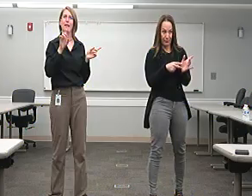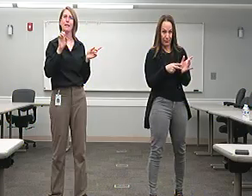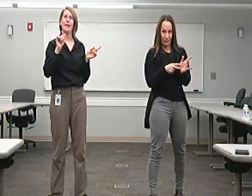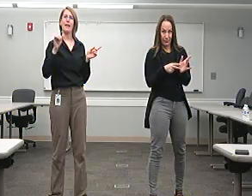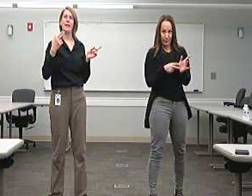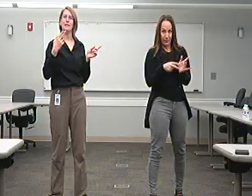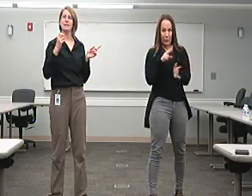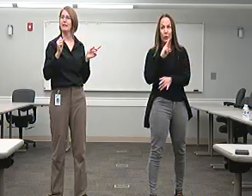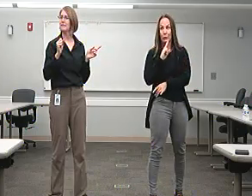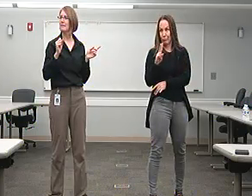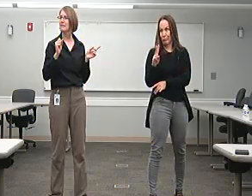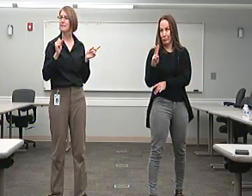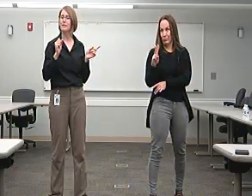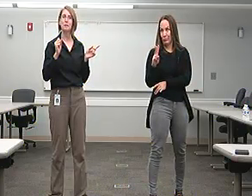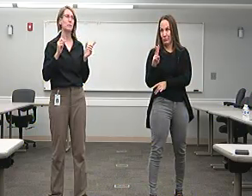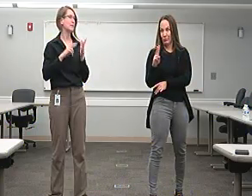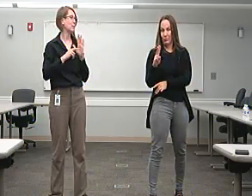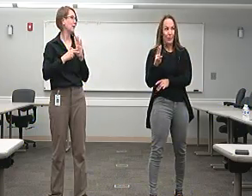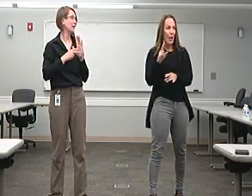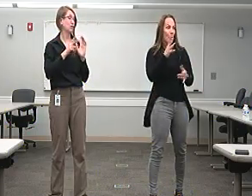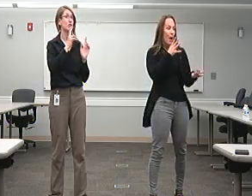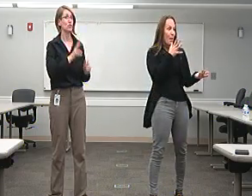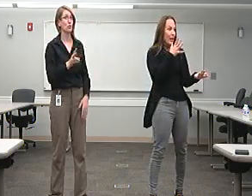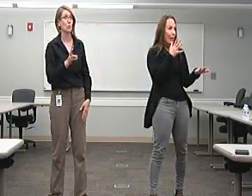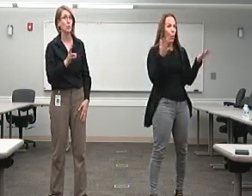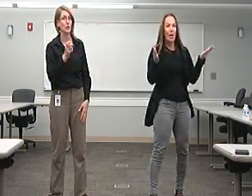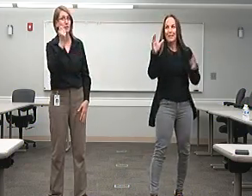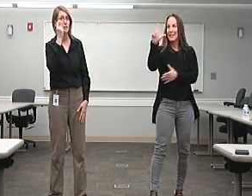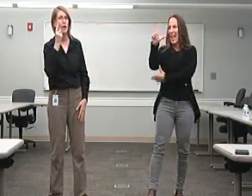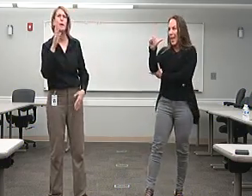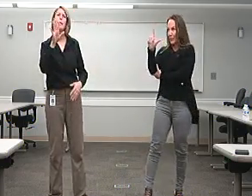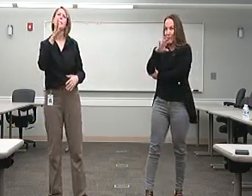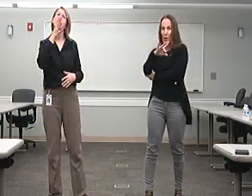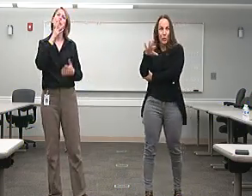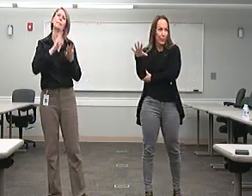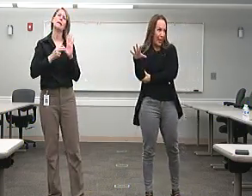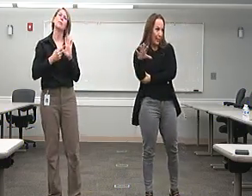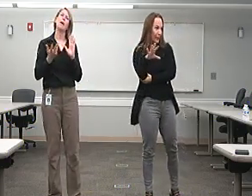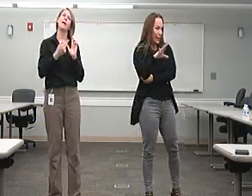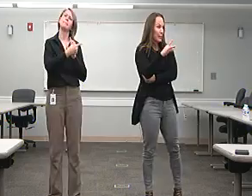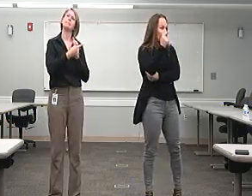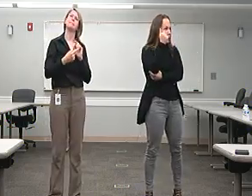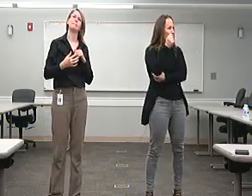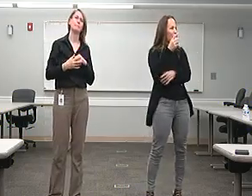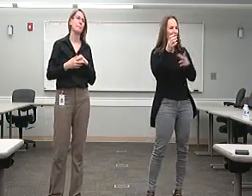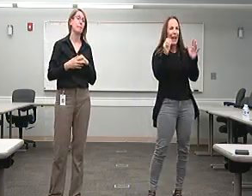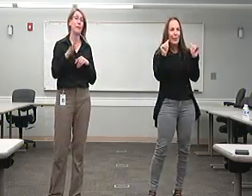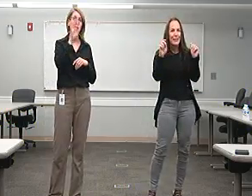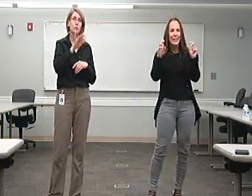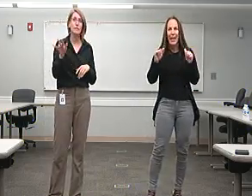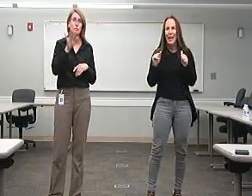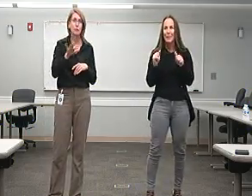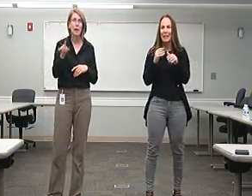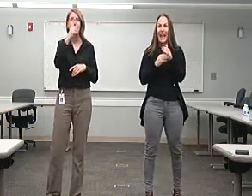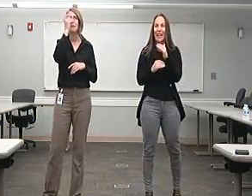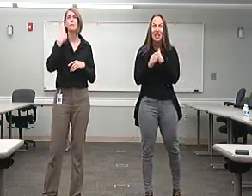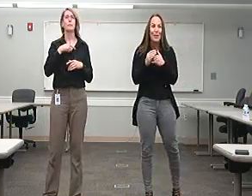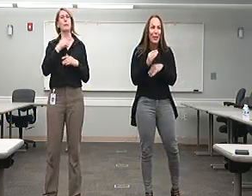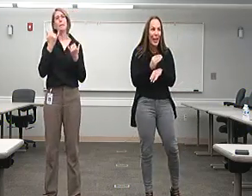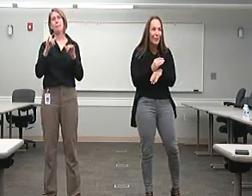2. Mommy, what does, and finger spelling, because we would play ABC games and handshake games,